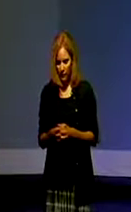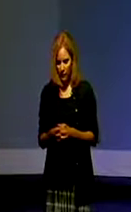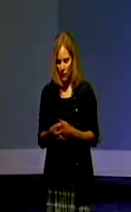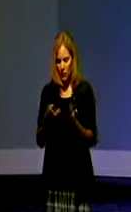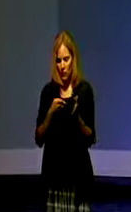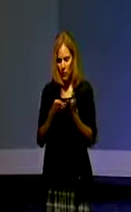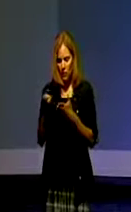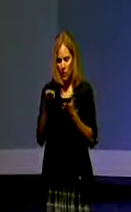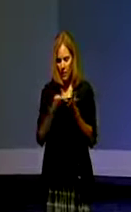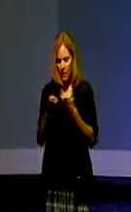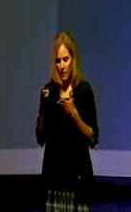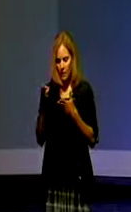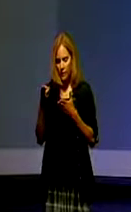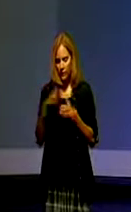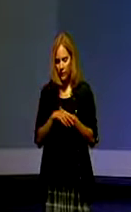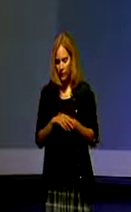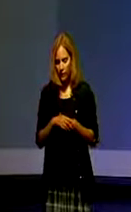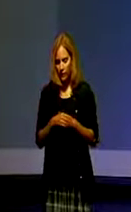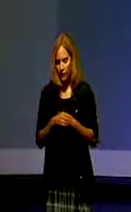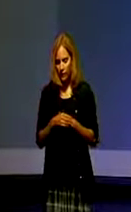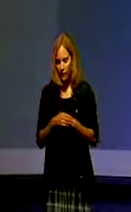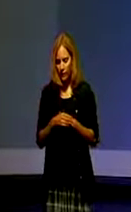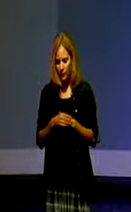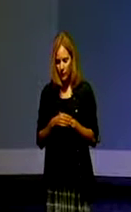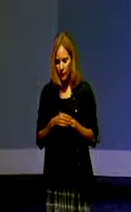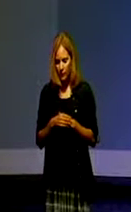Holy, holy, holy.